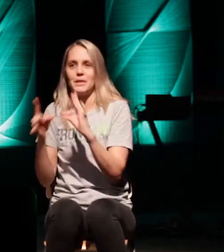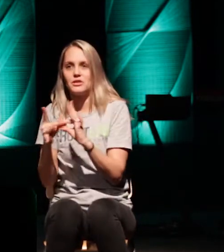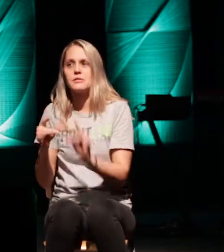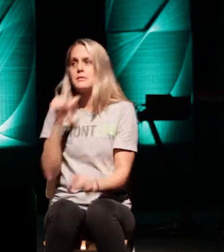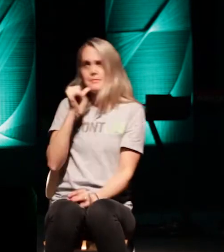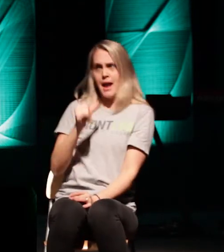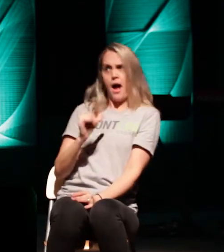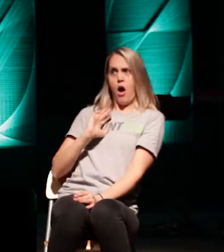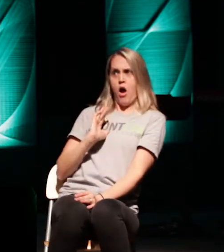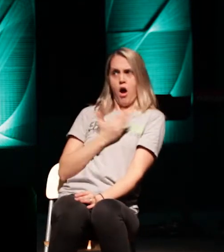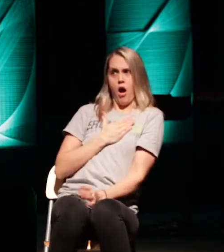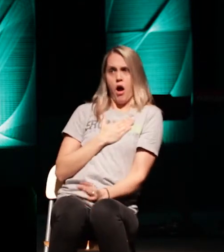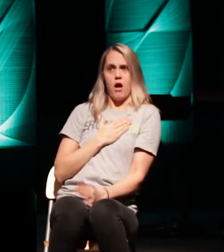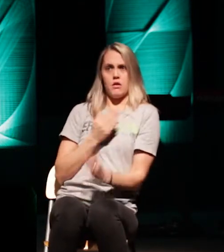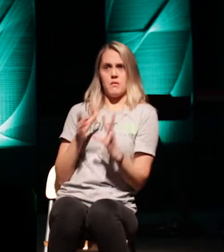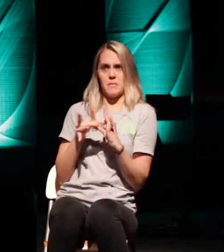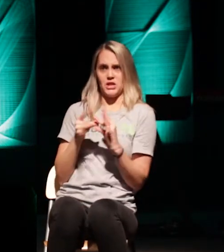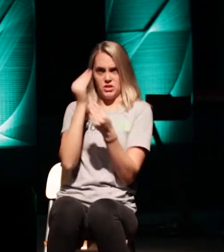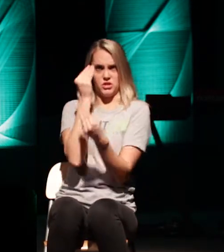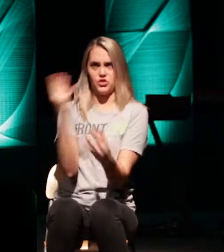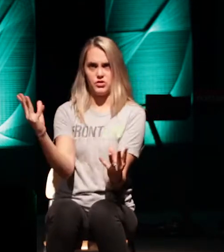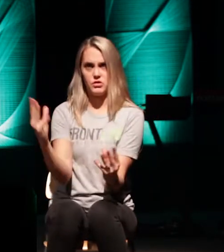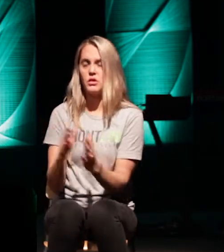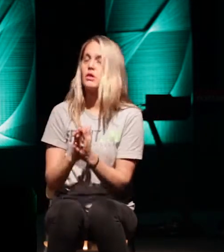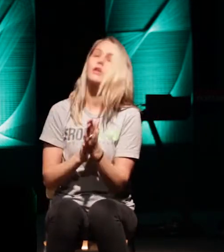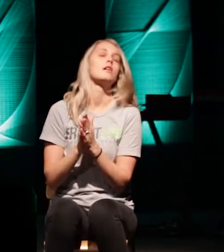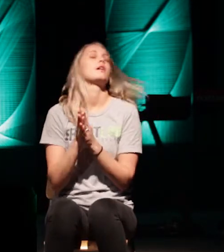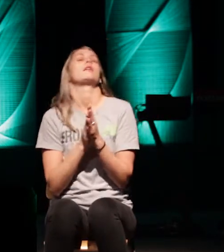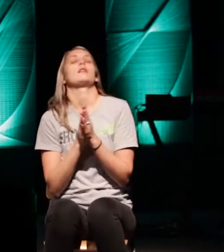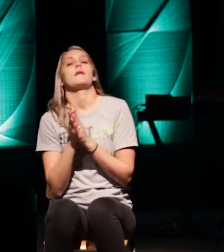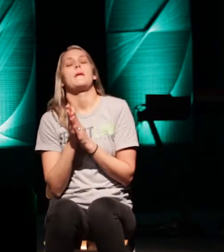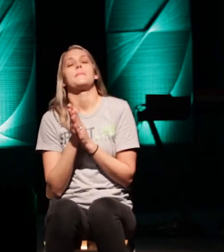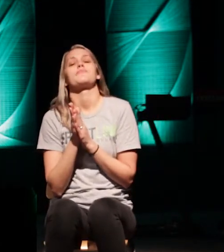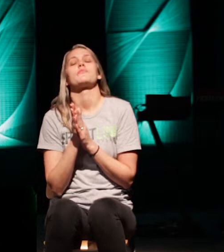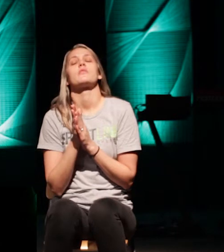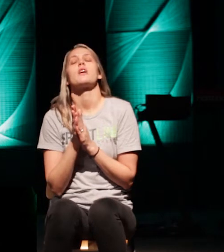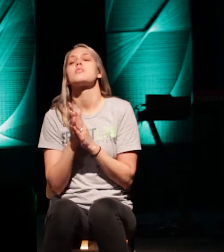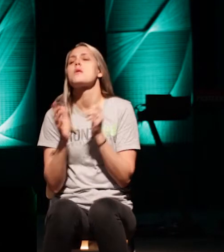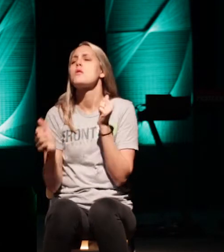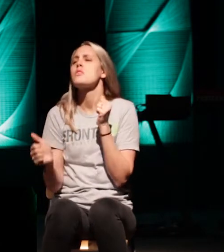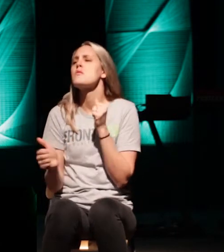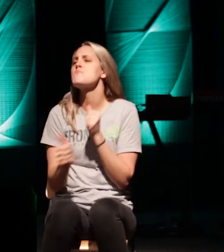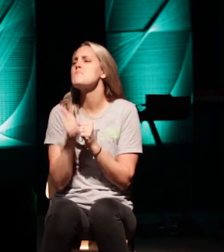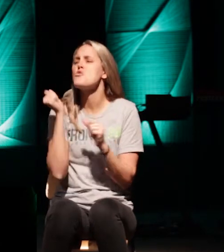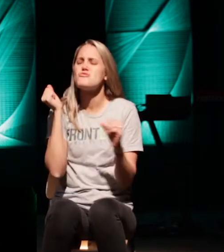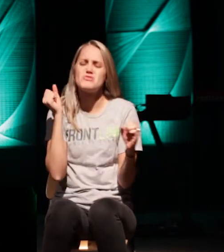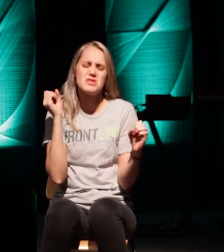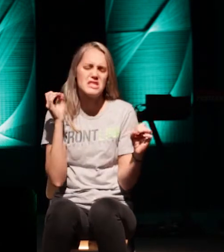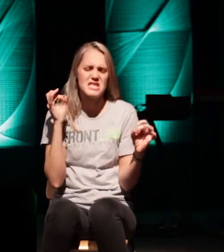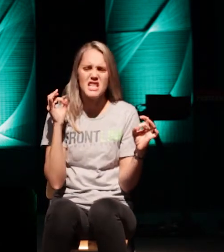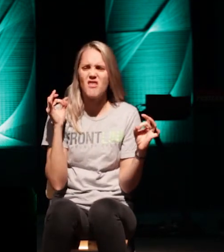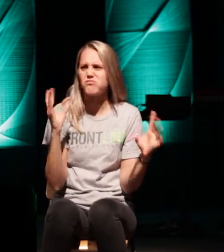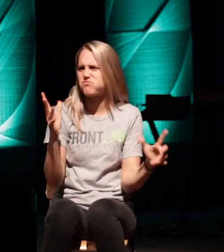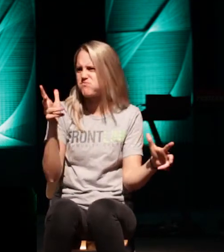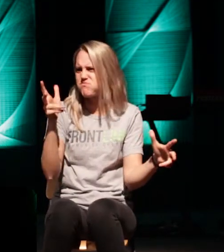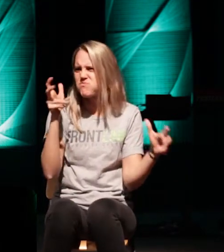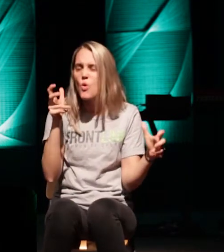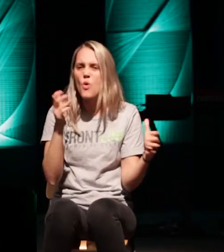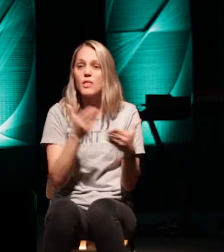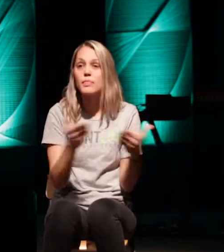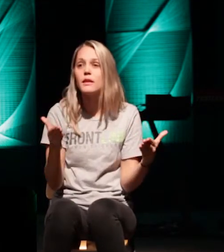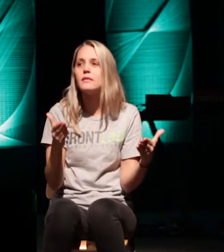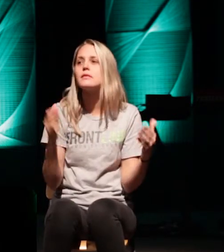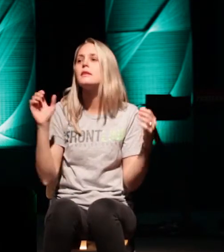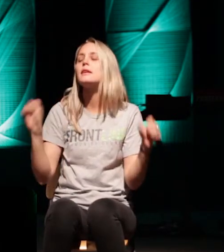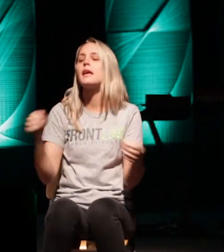what we see in Scripture, that even the most wicked, evil ways can be redeemed by a